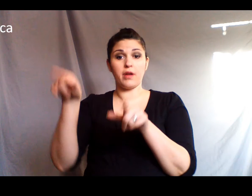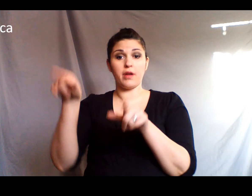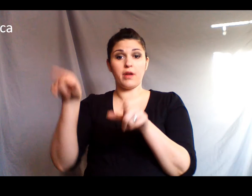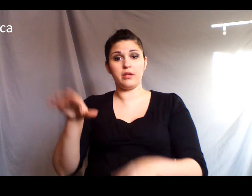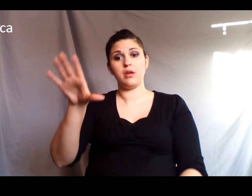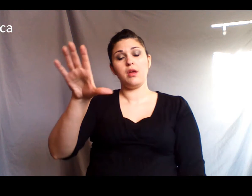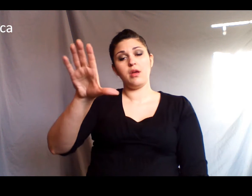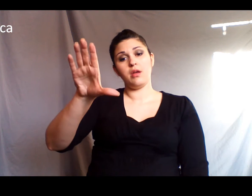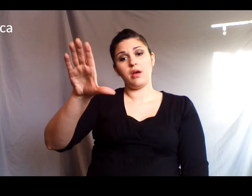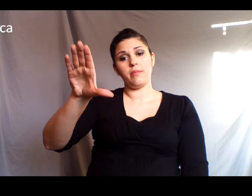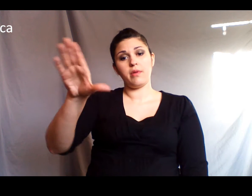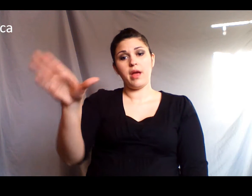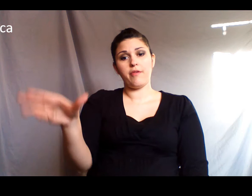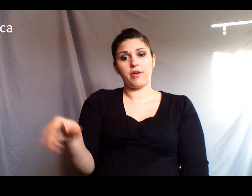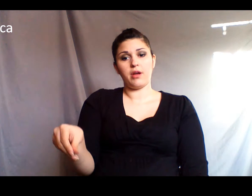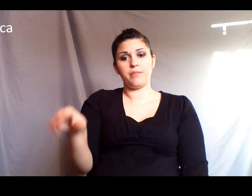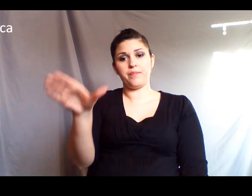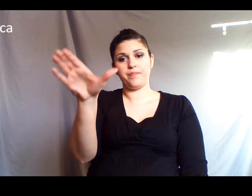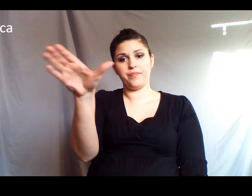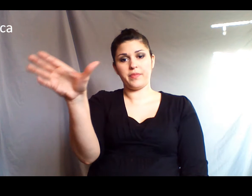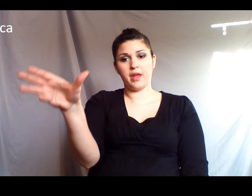continent. Africa.